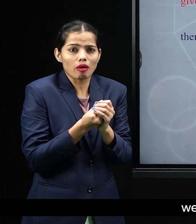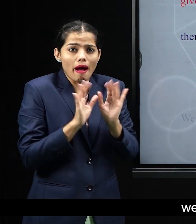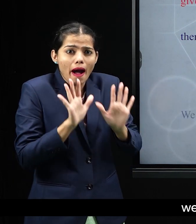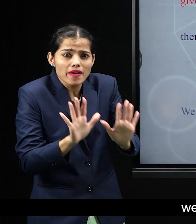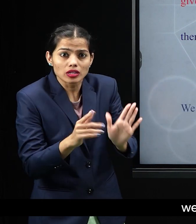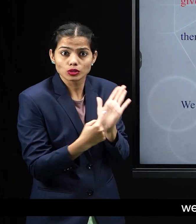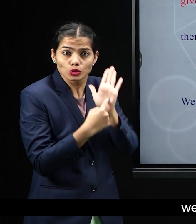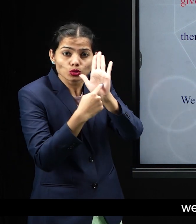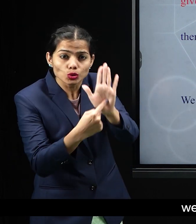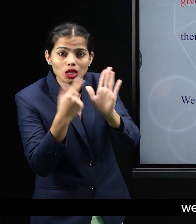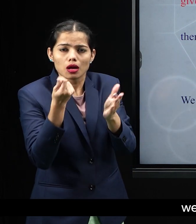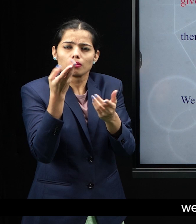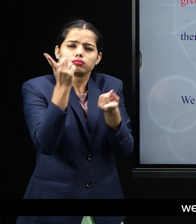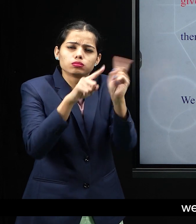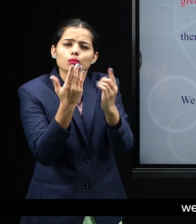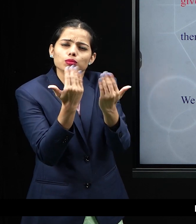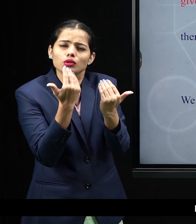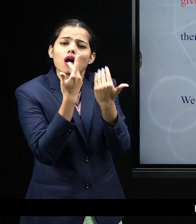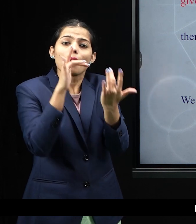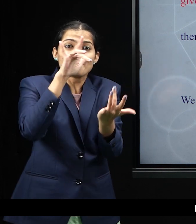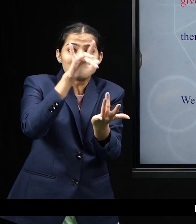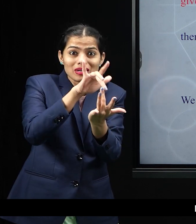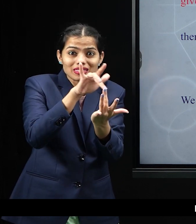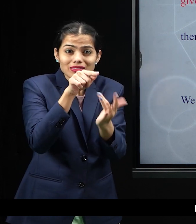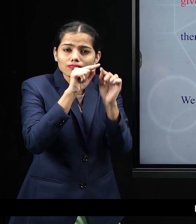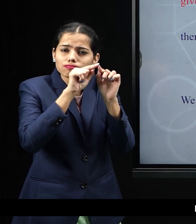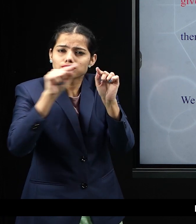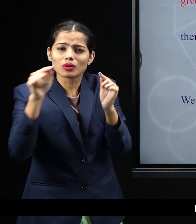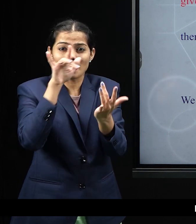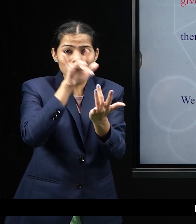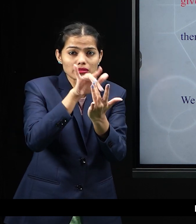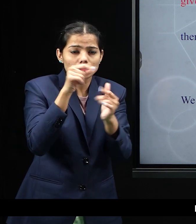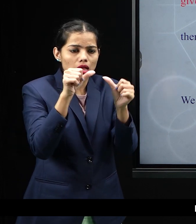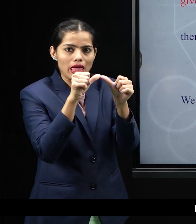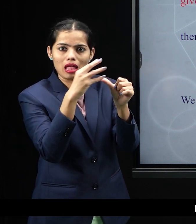We have to show that this rational number lies between A and B.